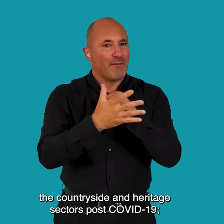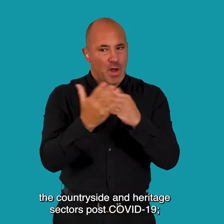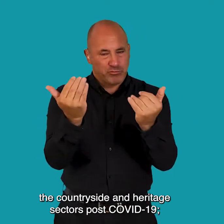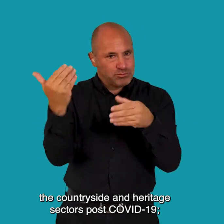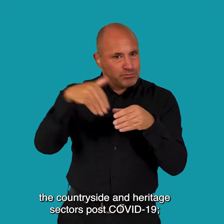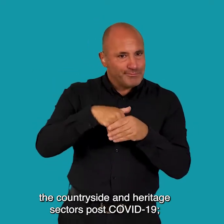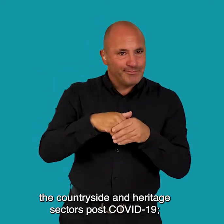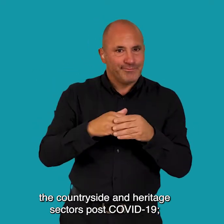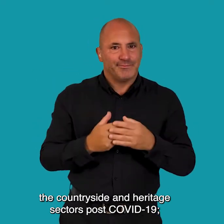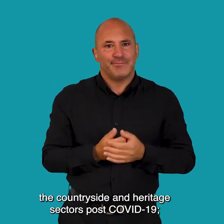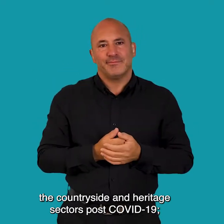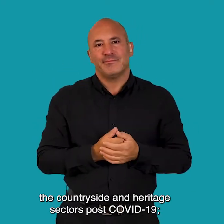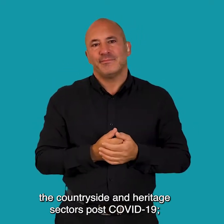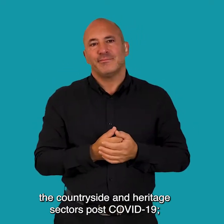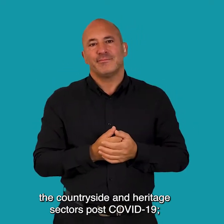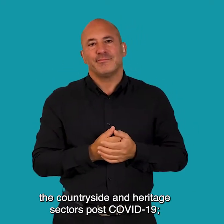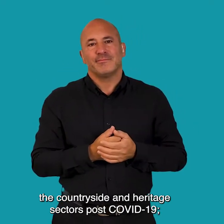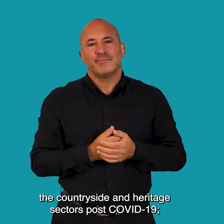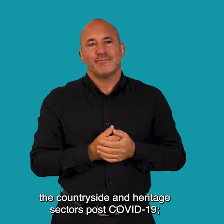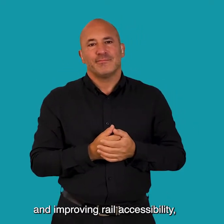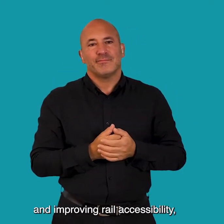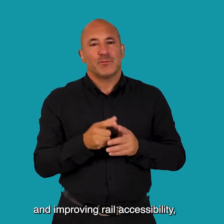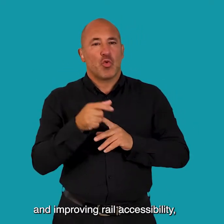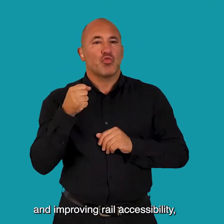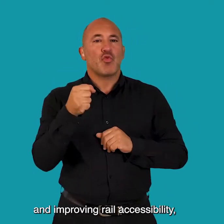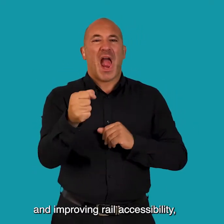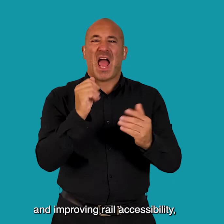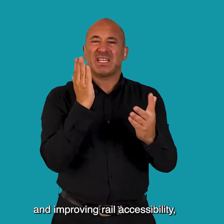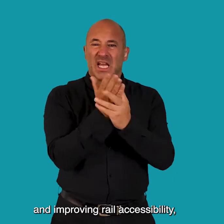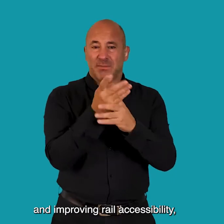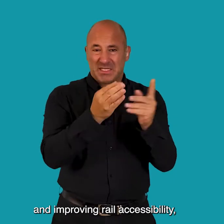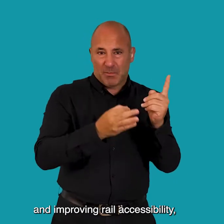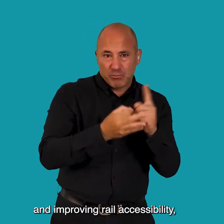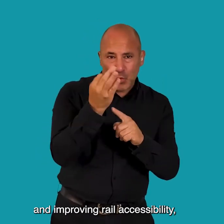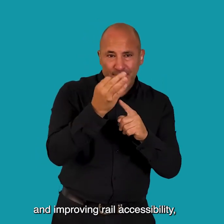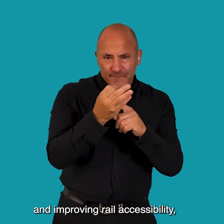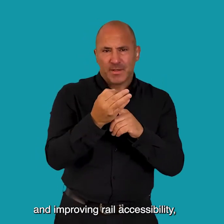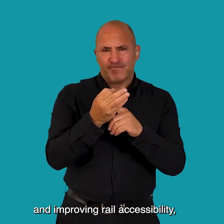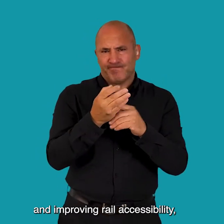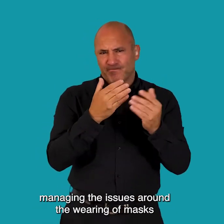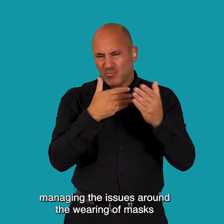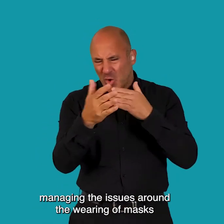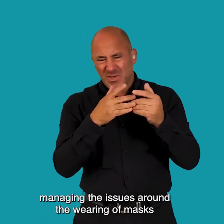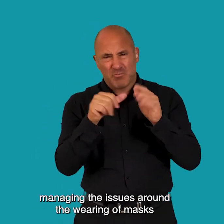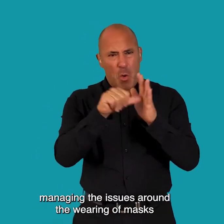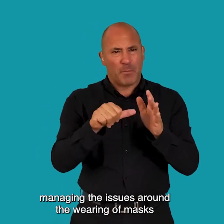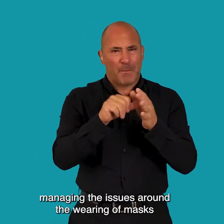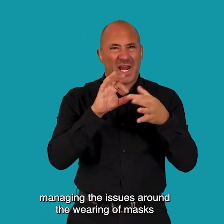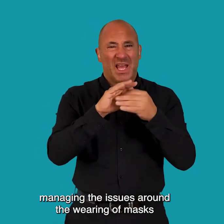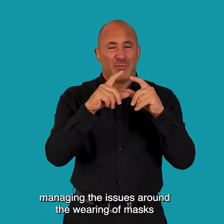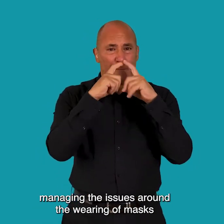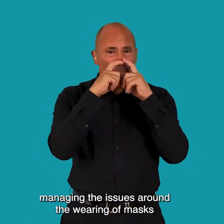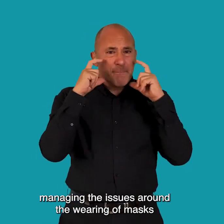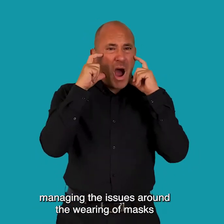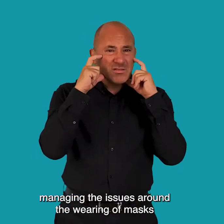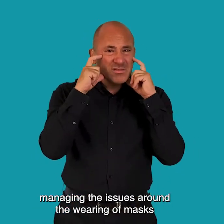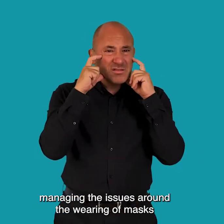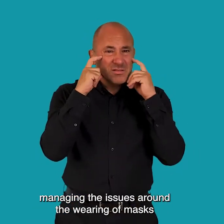sectors post-COVID-19, and improving rail accessibility, managing the issues around the wearing of masks